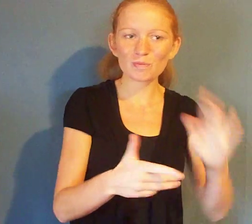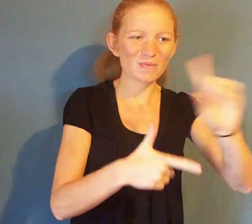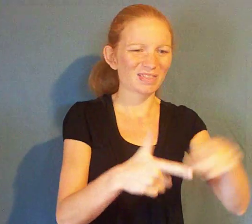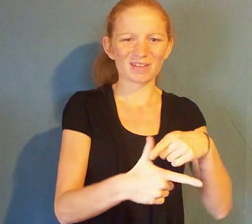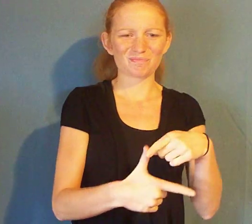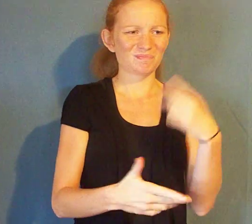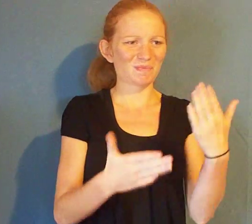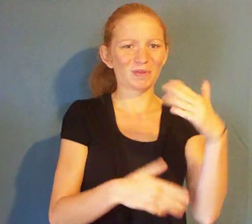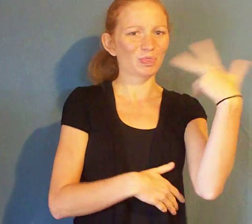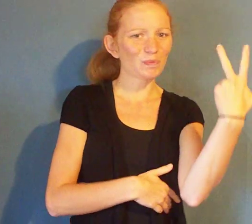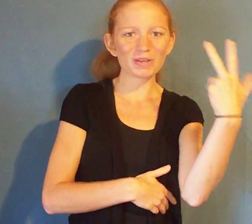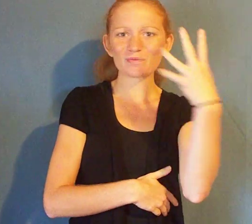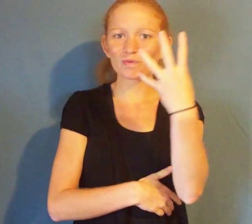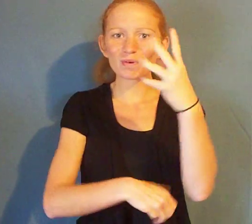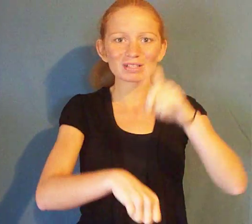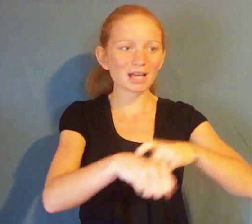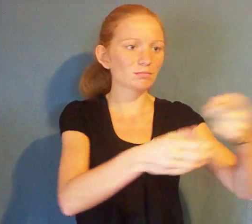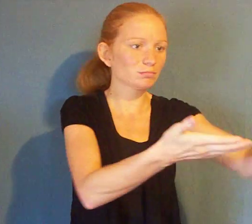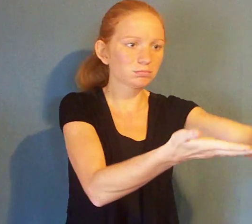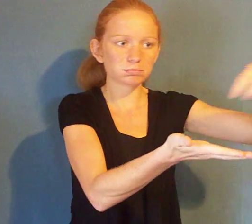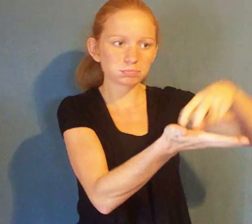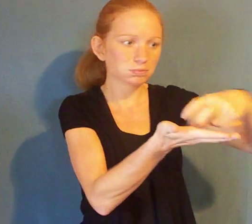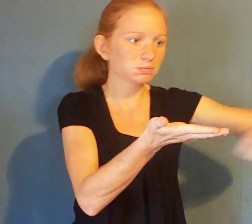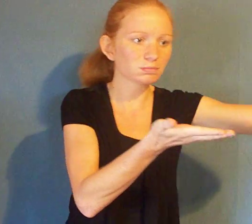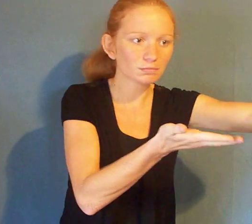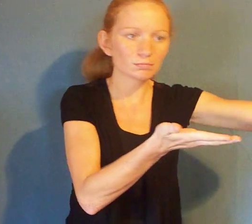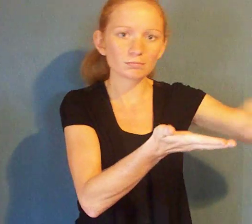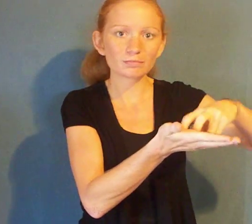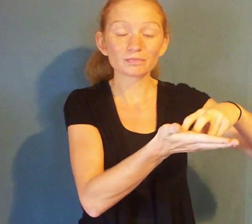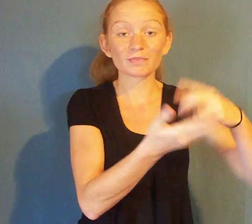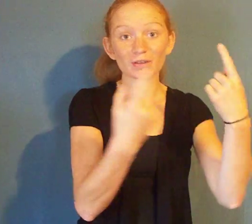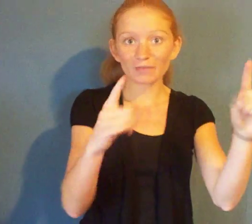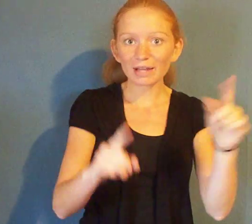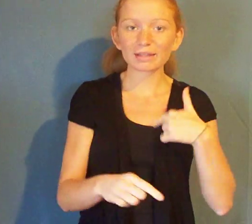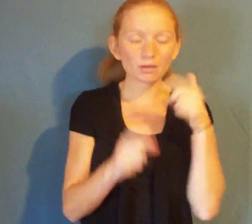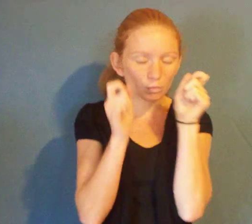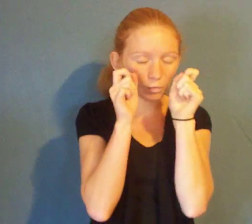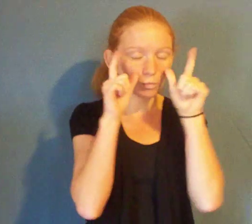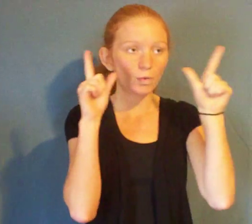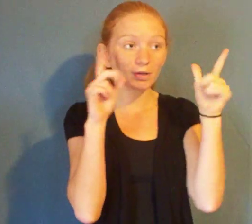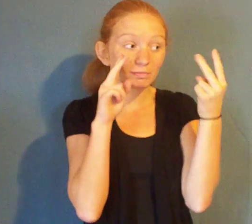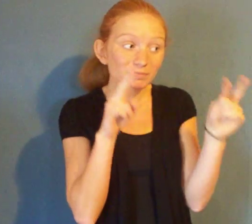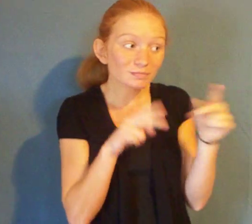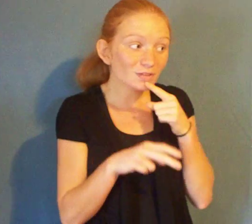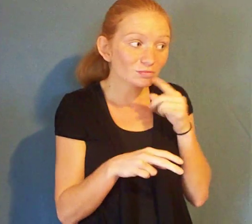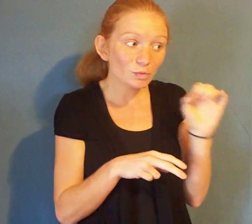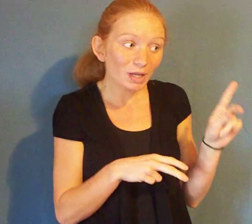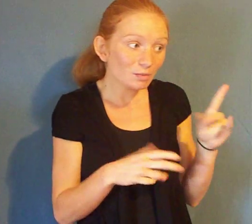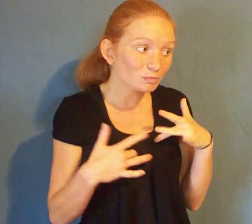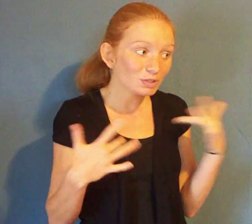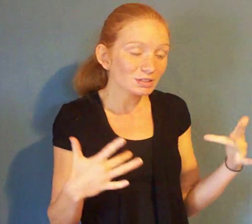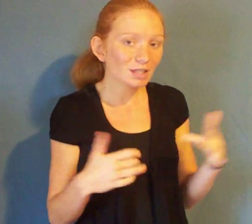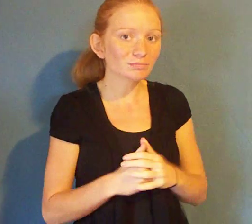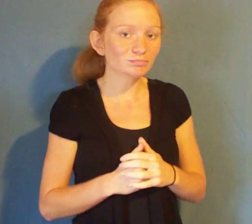times. And finally I woke up and said, all right, honey, what? What is it? And she just stared at me, and she jumped off and waited for me to come with her. I said, all right, I'll follow